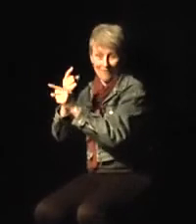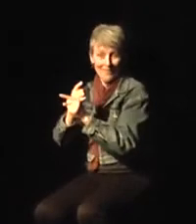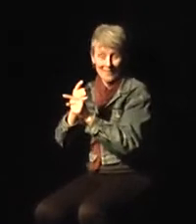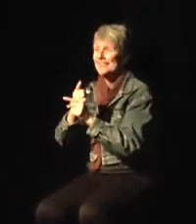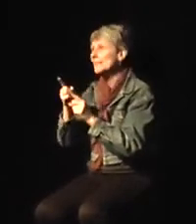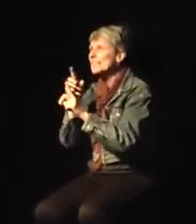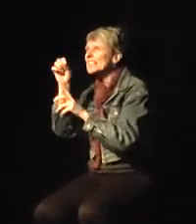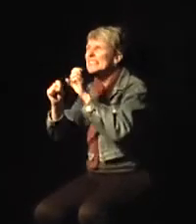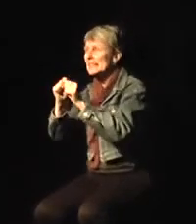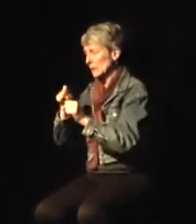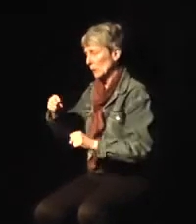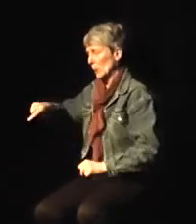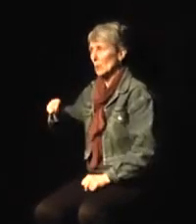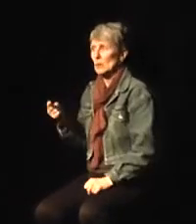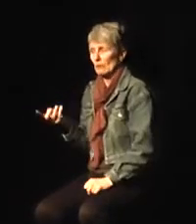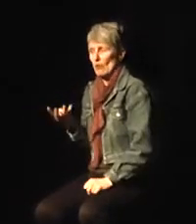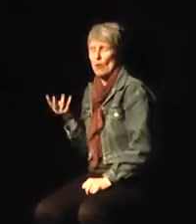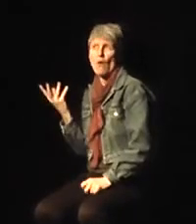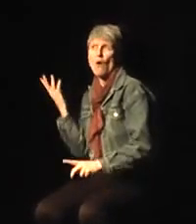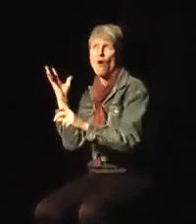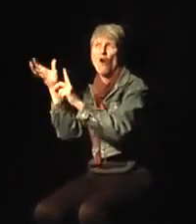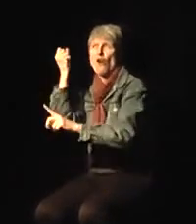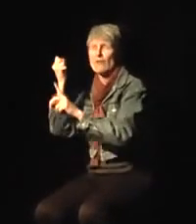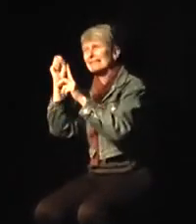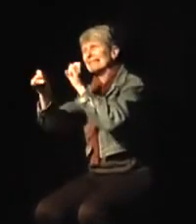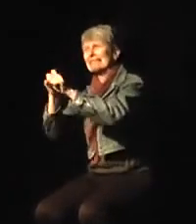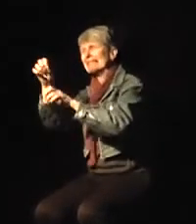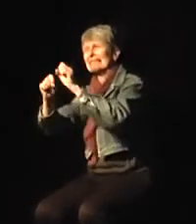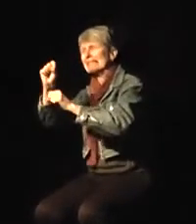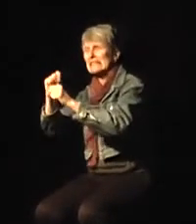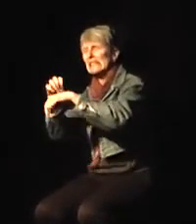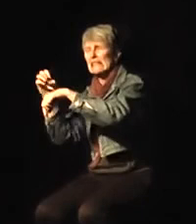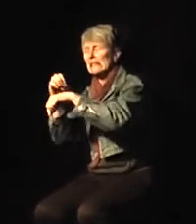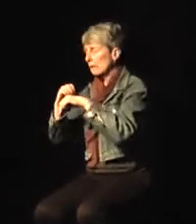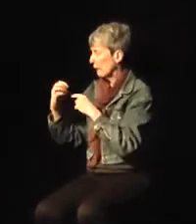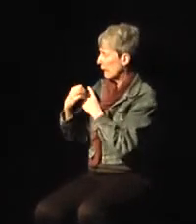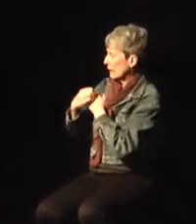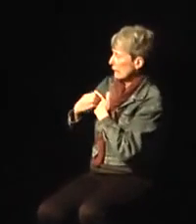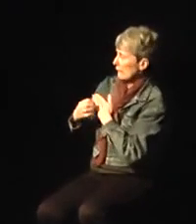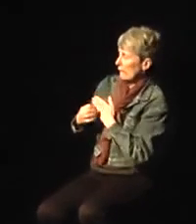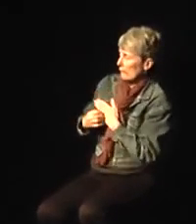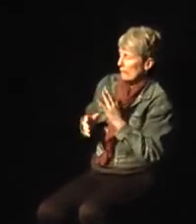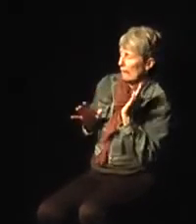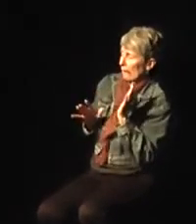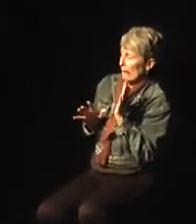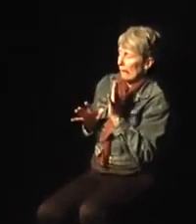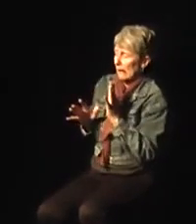monkeys clawed and scratched it, and the monkey that had been beaten up by the sprayed monkeys scratched it as